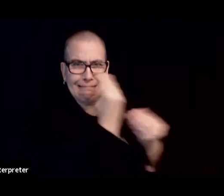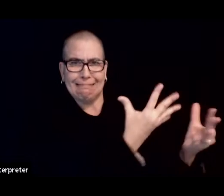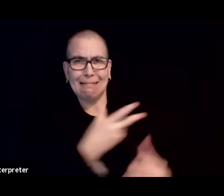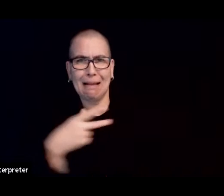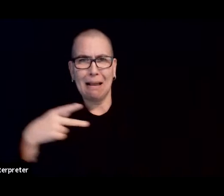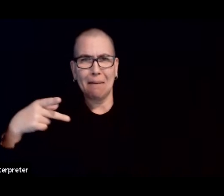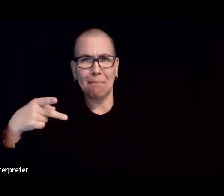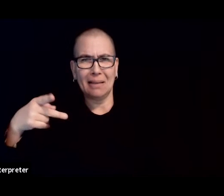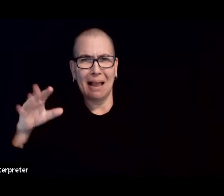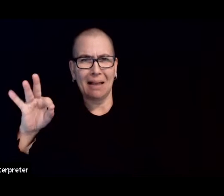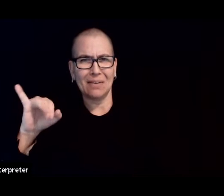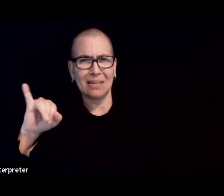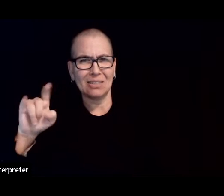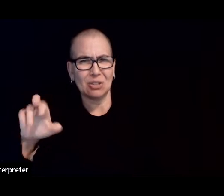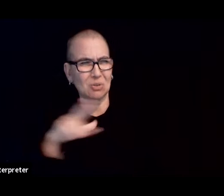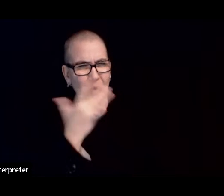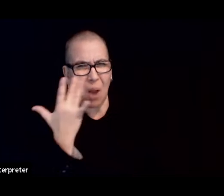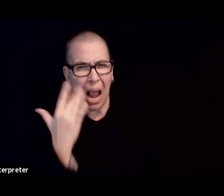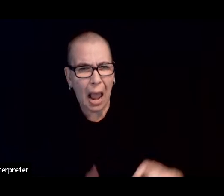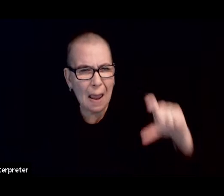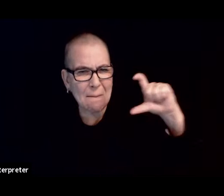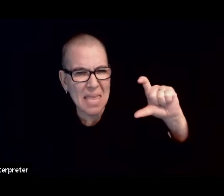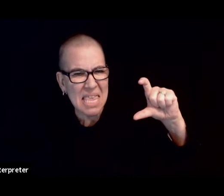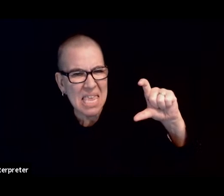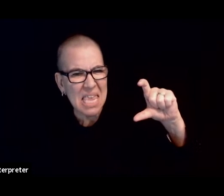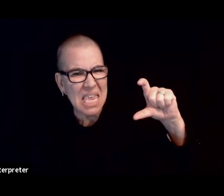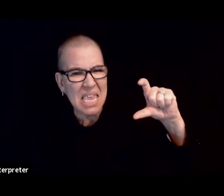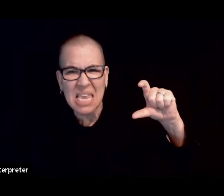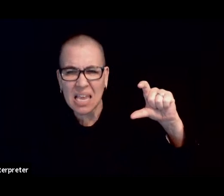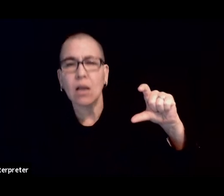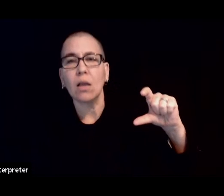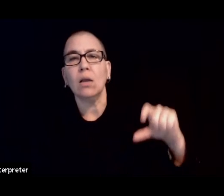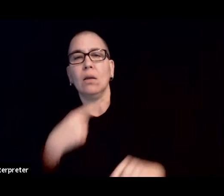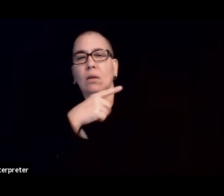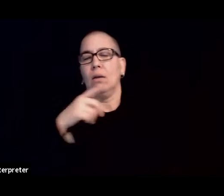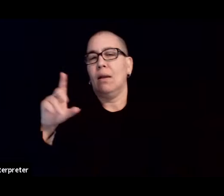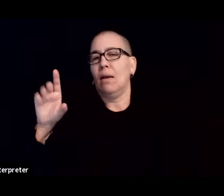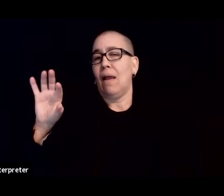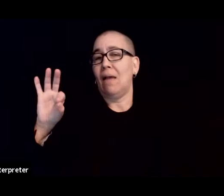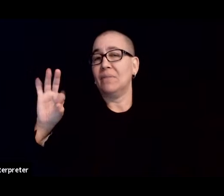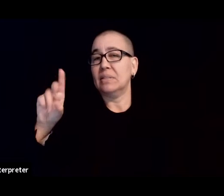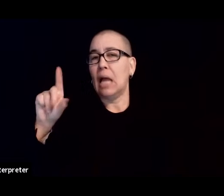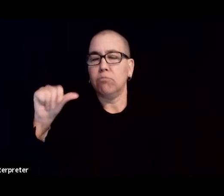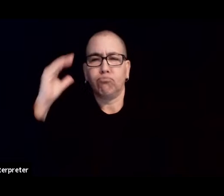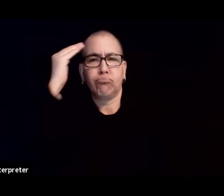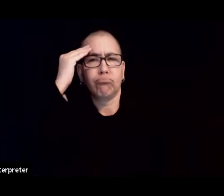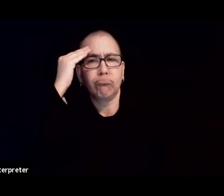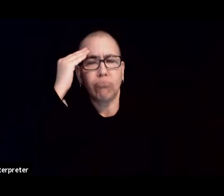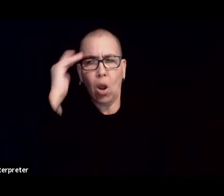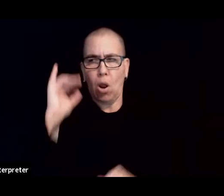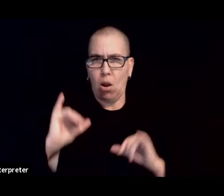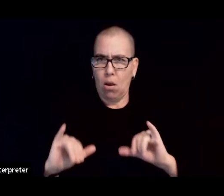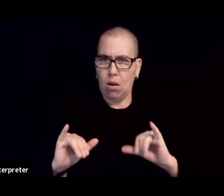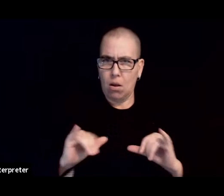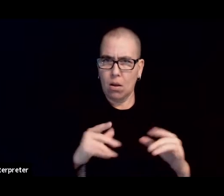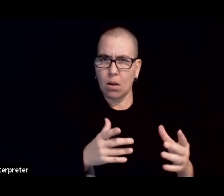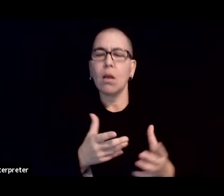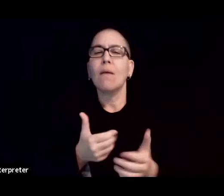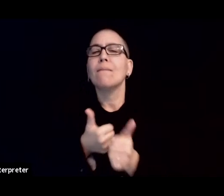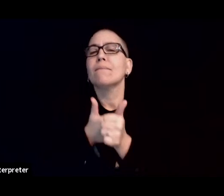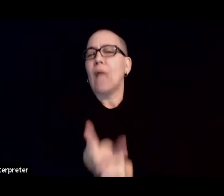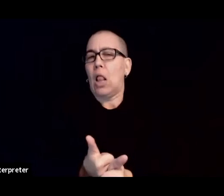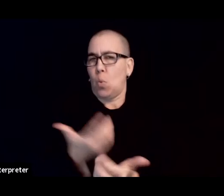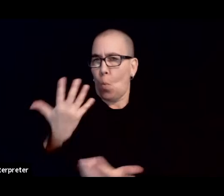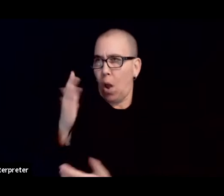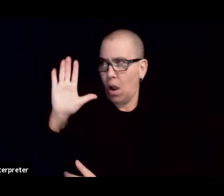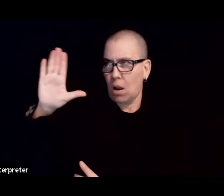informed providers that we will share information with them once we have written guidance from the FDA. It's important to understand that